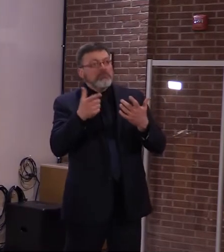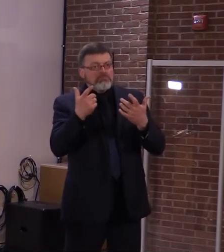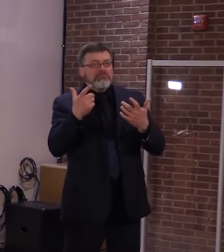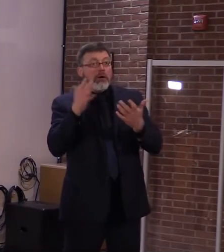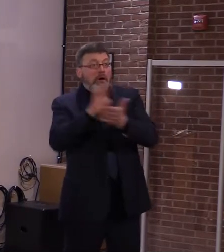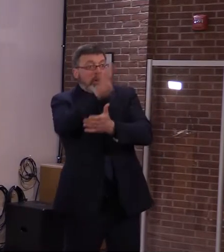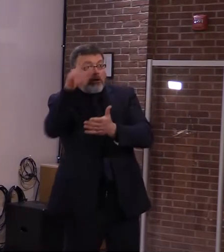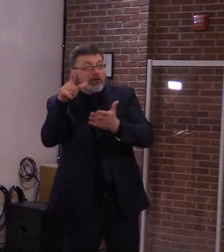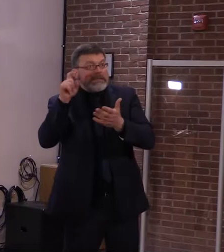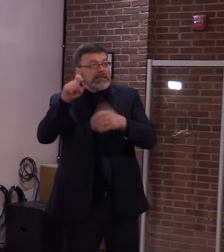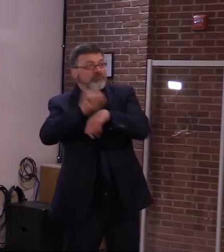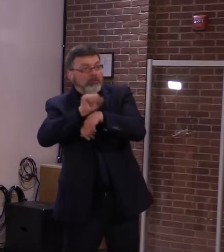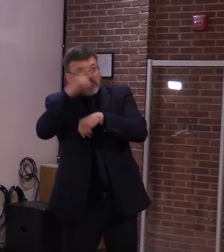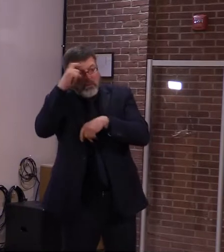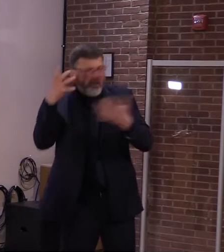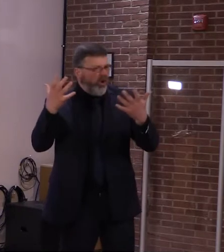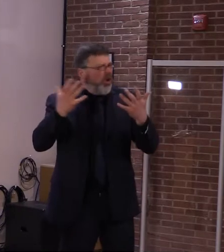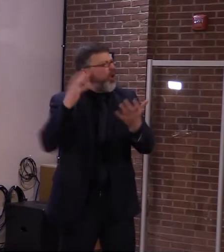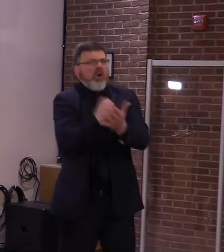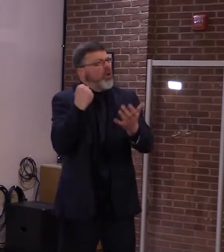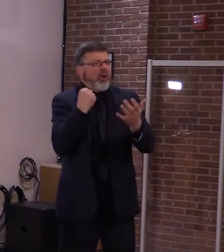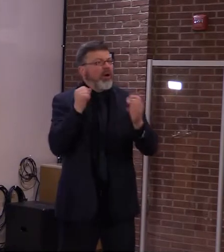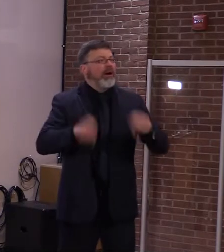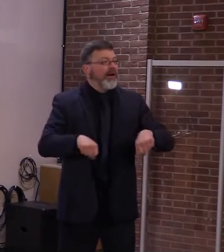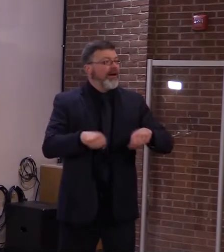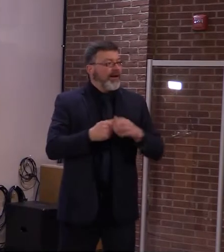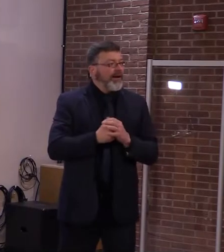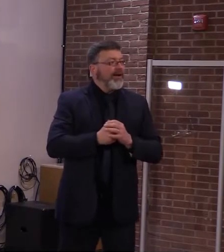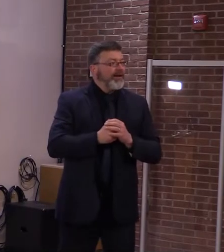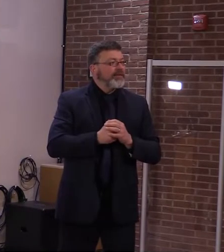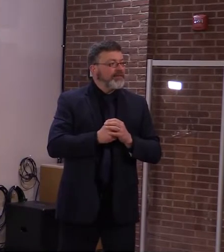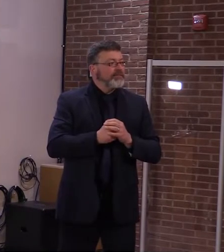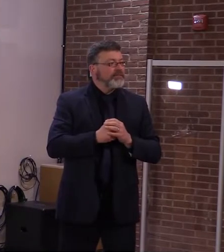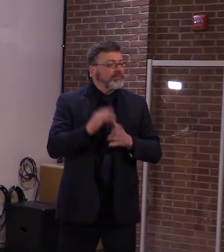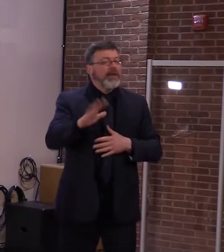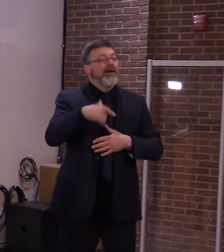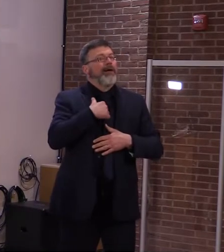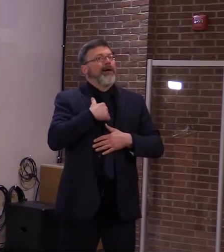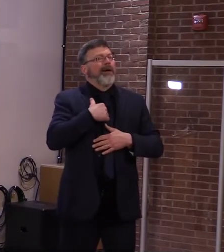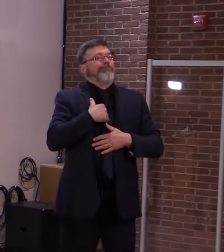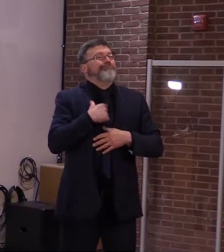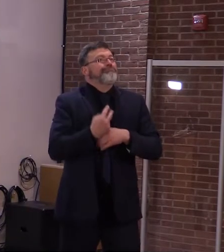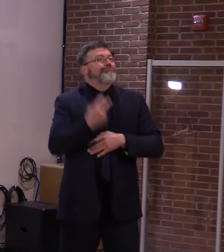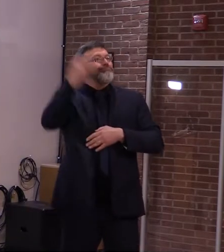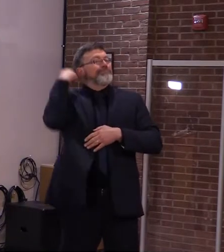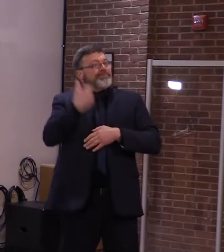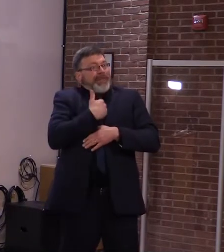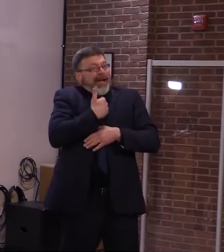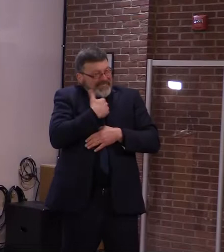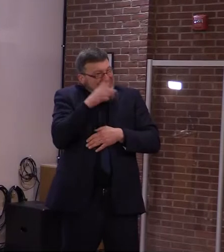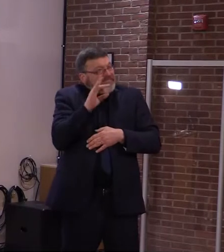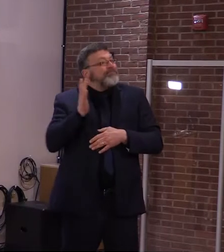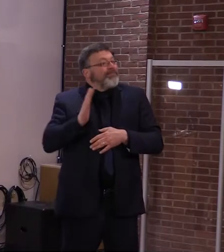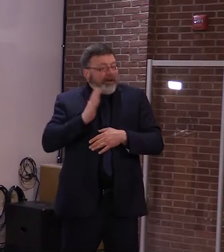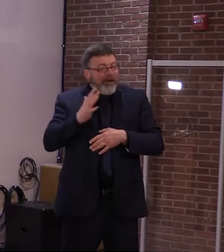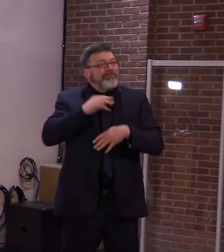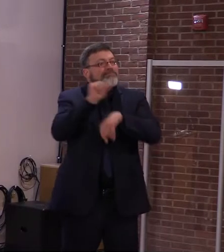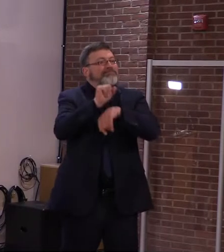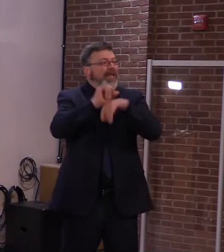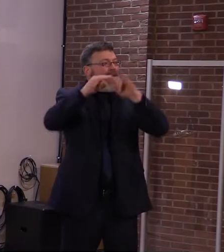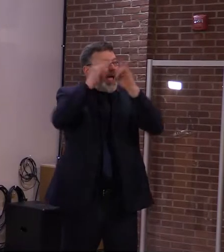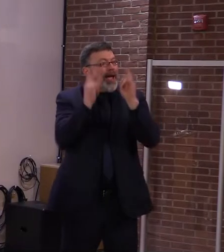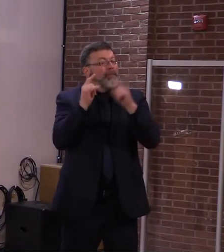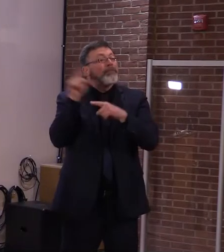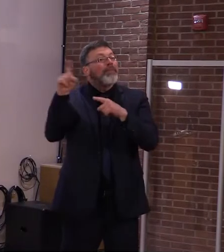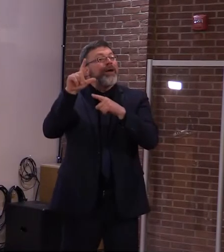me. When I was 15, I was a camp counselor at Lotus Lake Camp as a woodworking instructor. So again, if